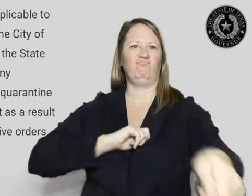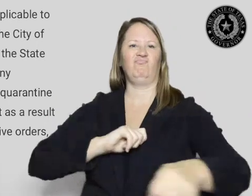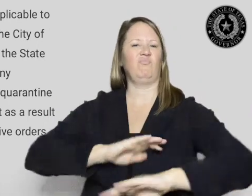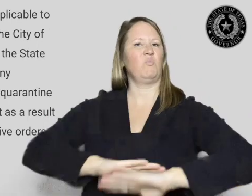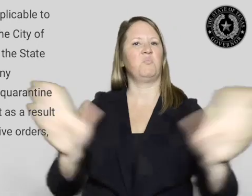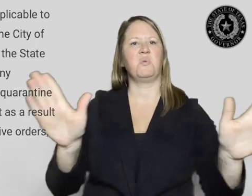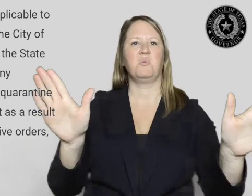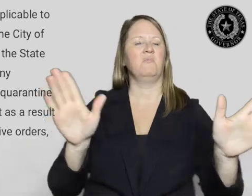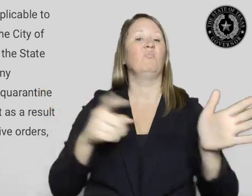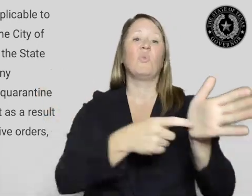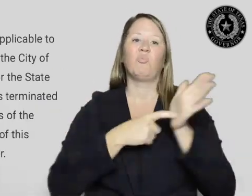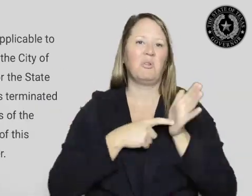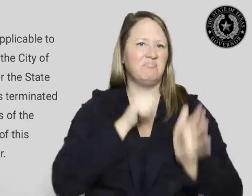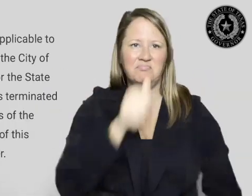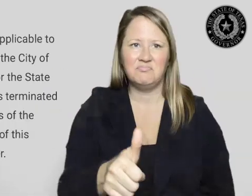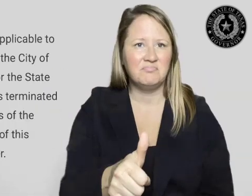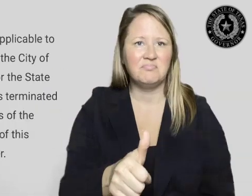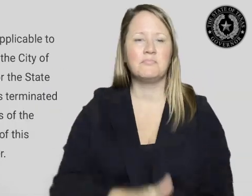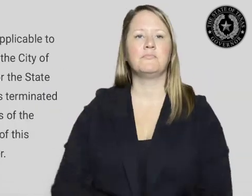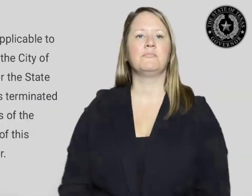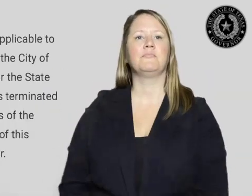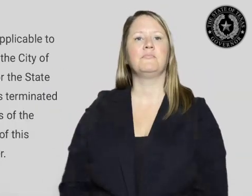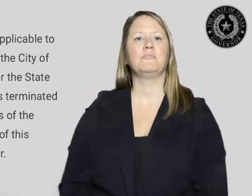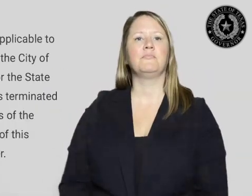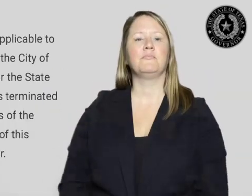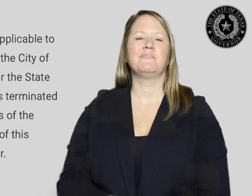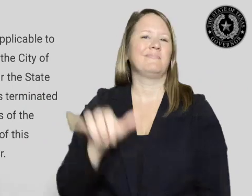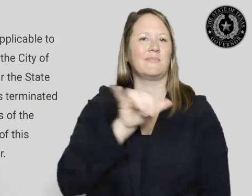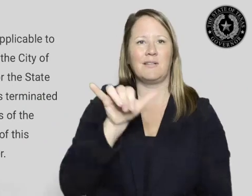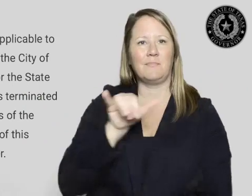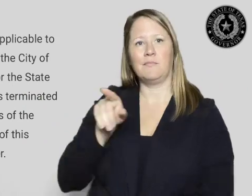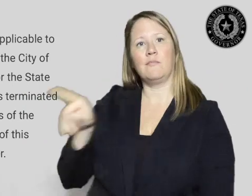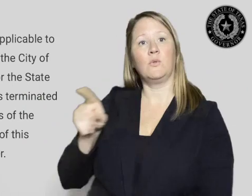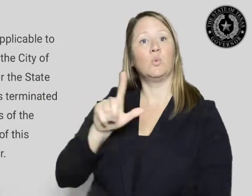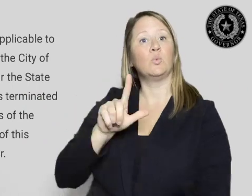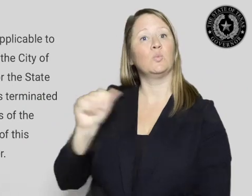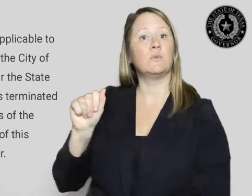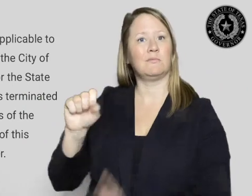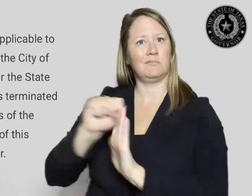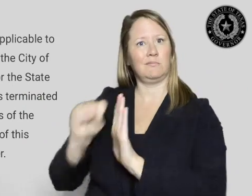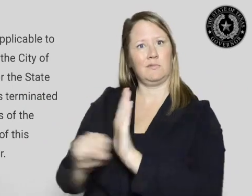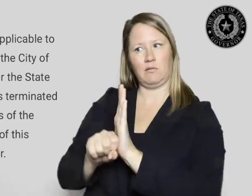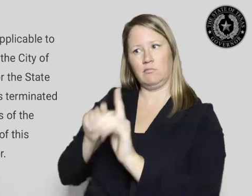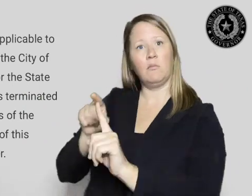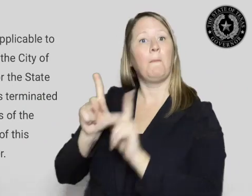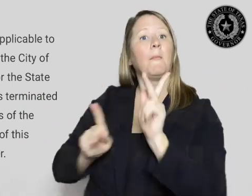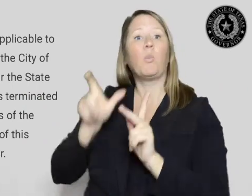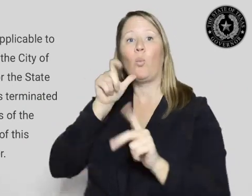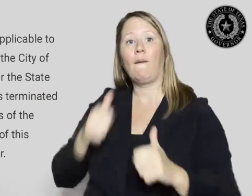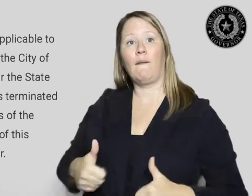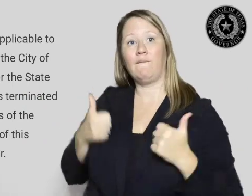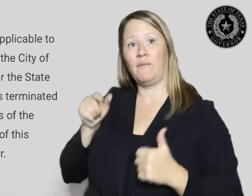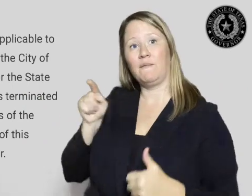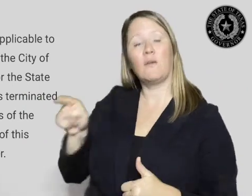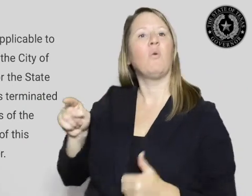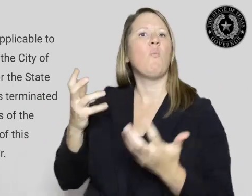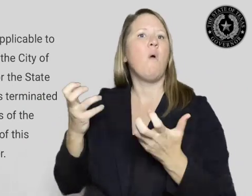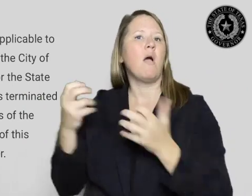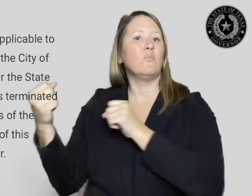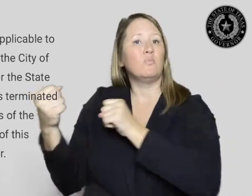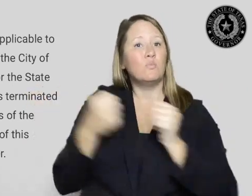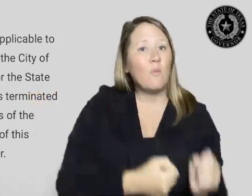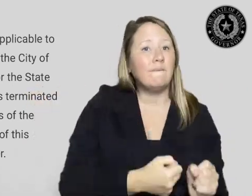as a result from these executive orders, to the extent applicable to travelers from the City of New Orleans or the State